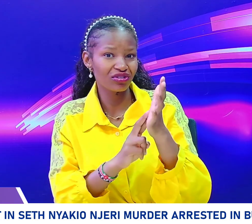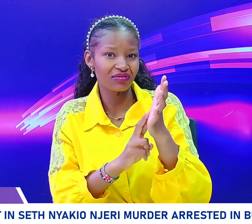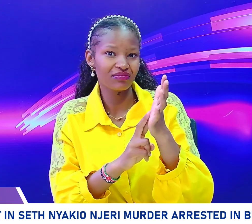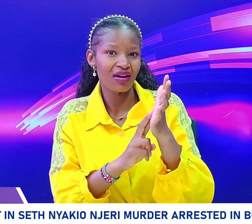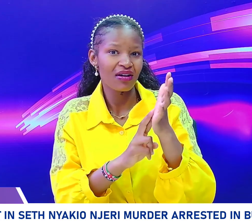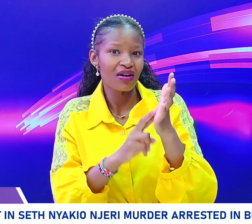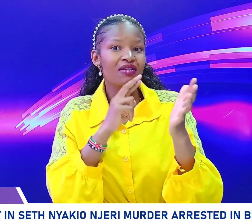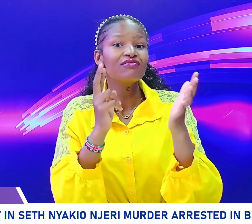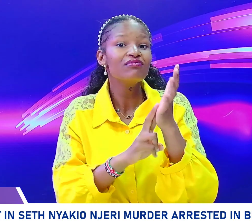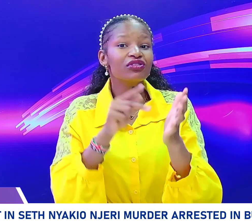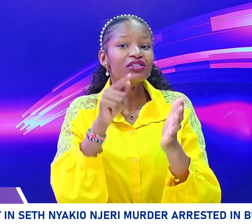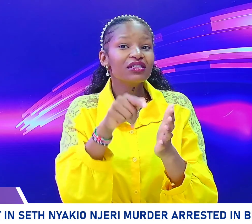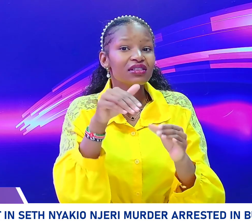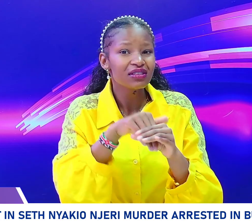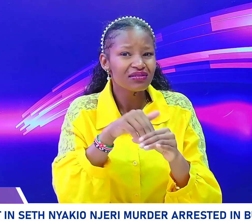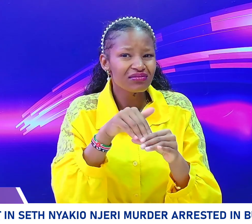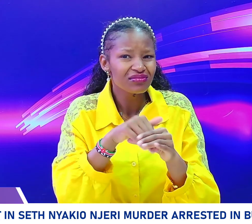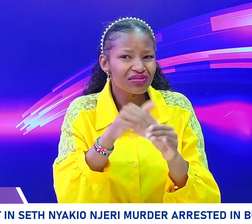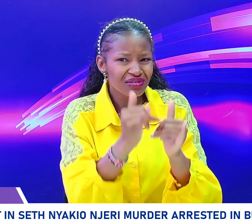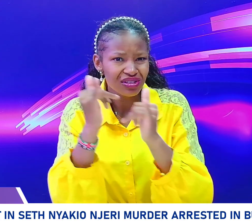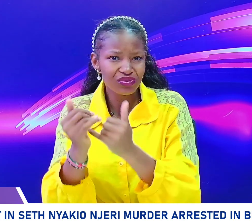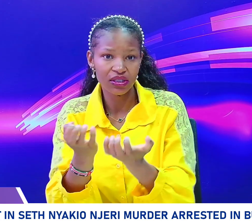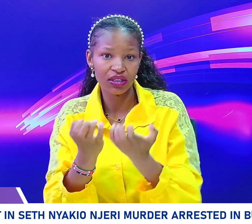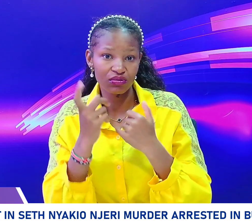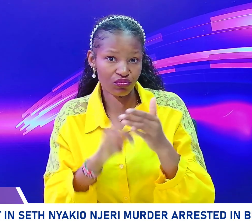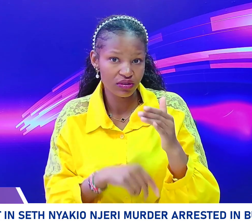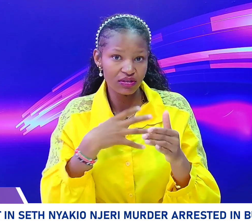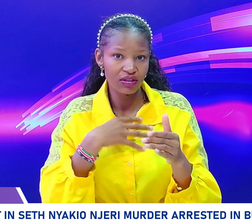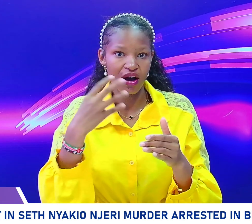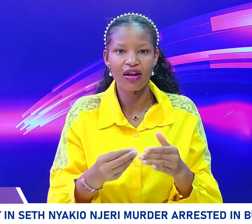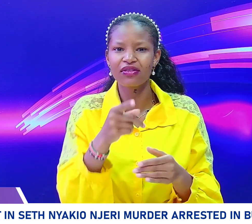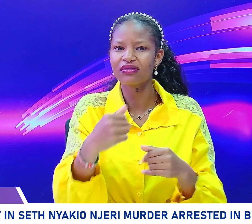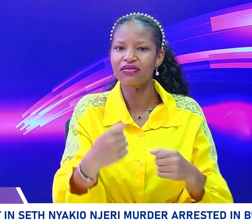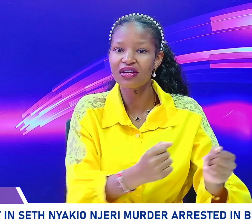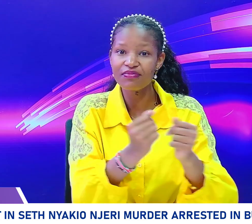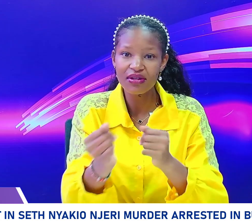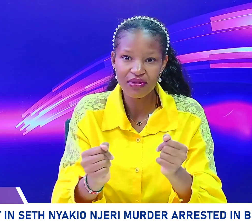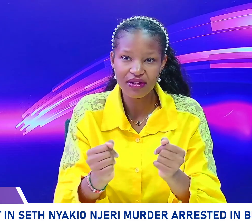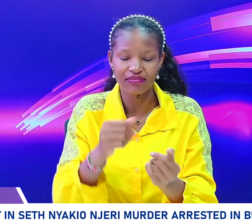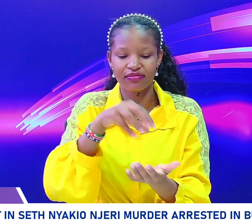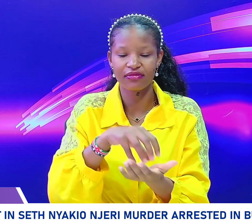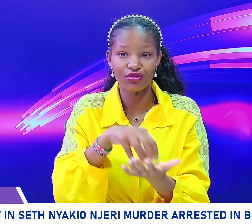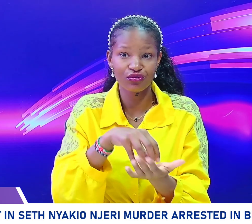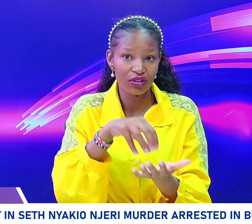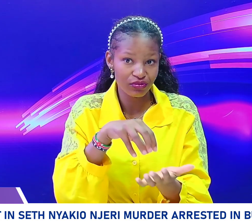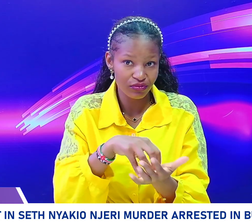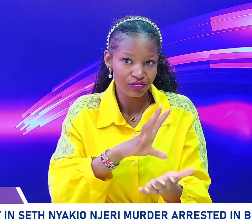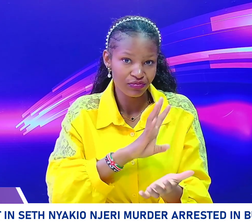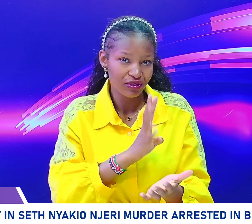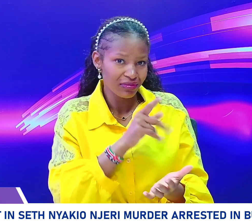The case had sparked a nationwide manhunt, keeping law enforcement agencies on high